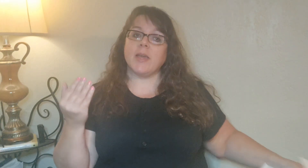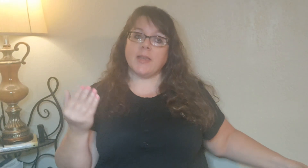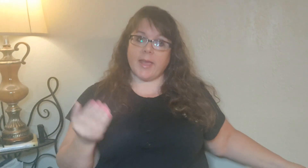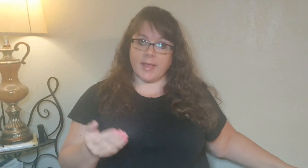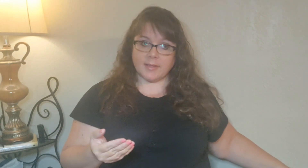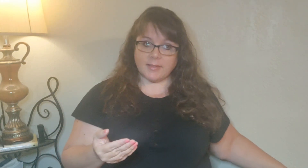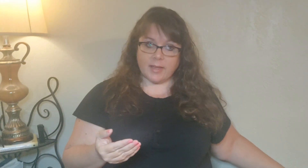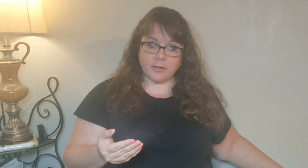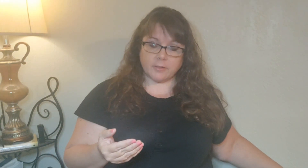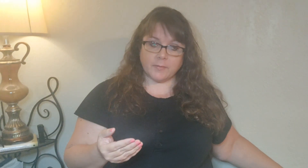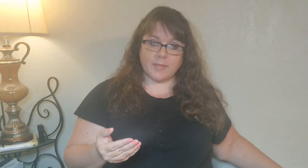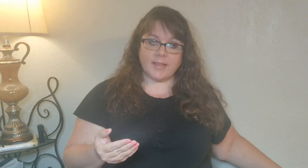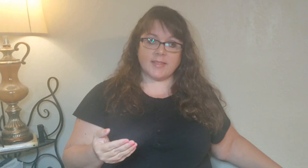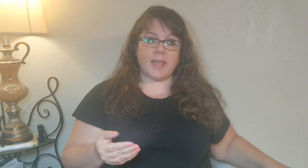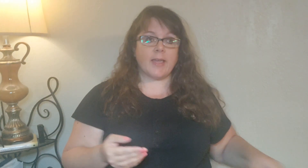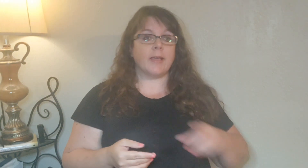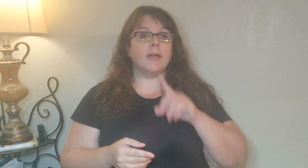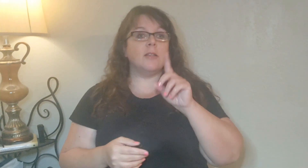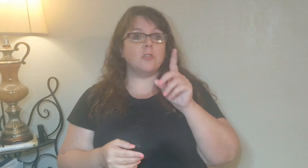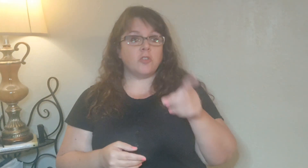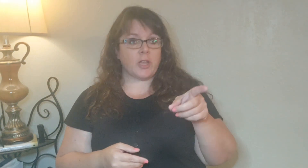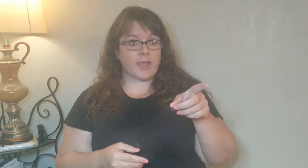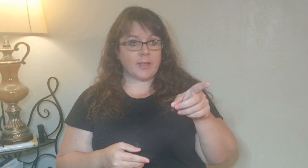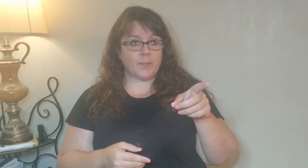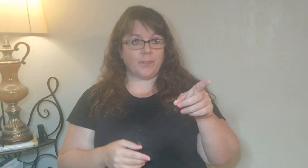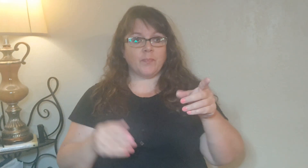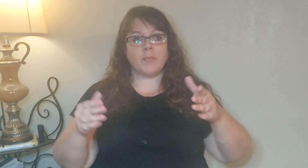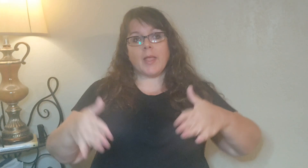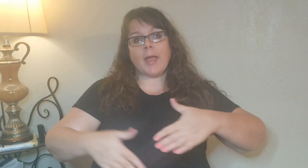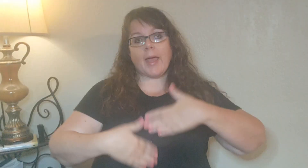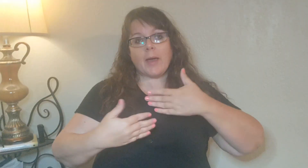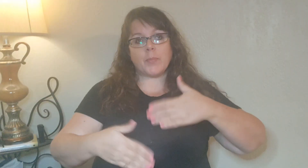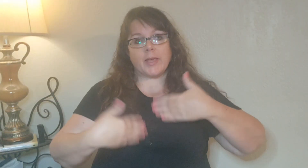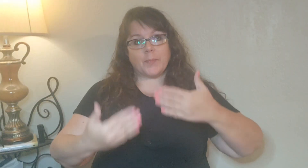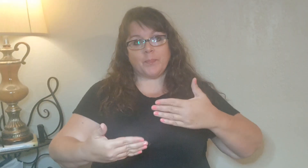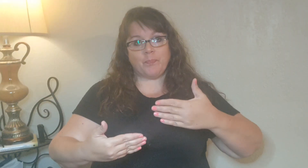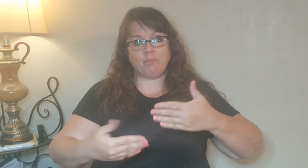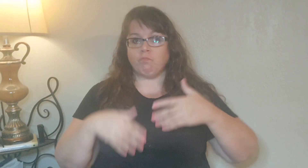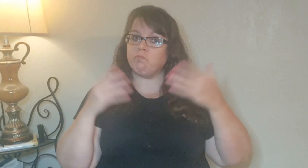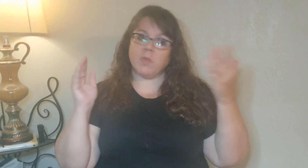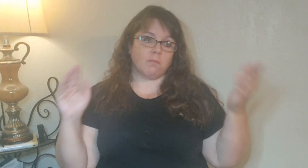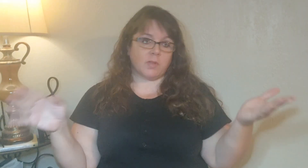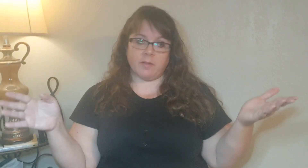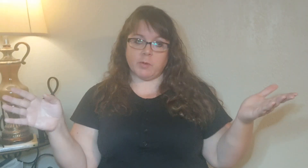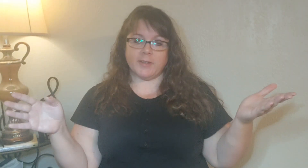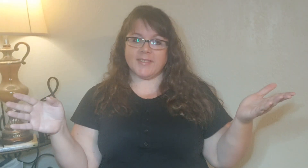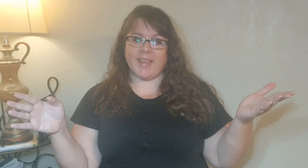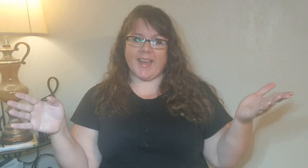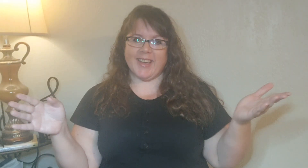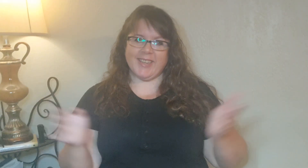in ASL, they say she happy. Simple as that.